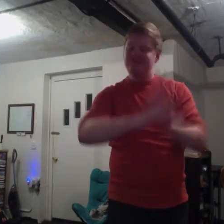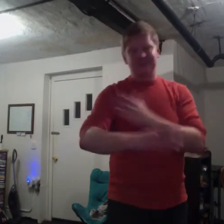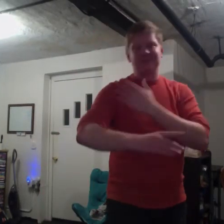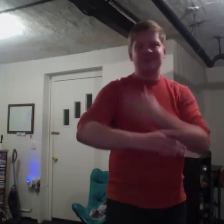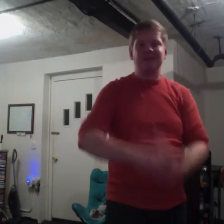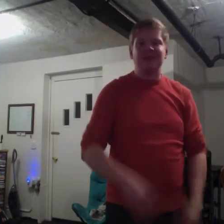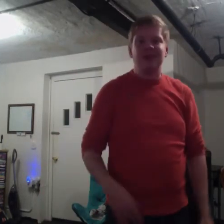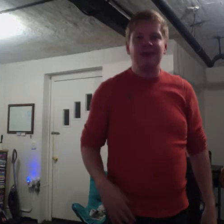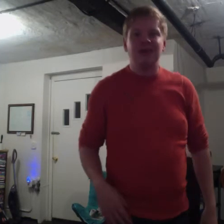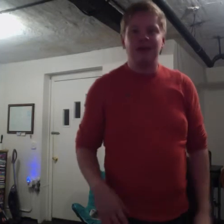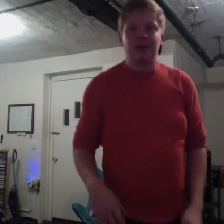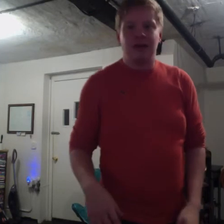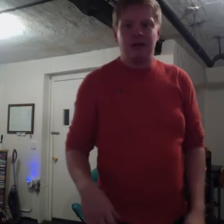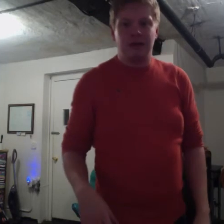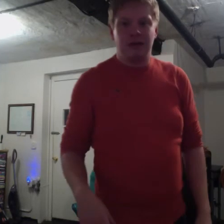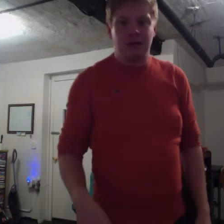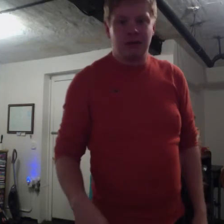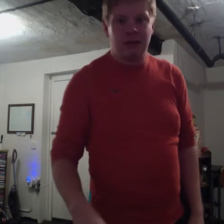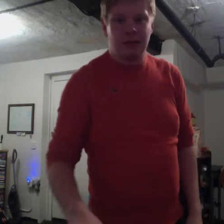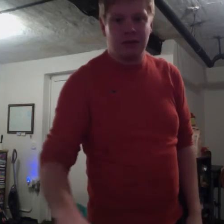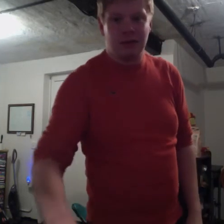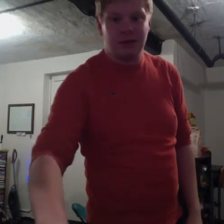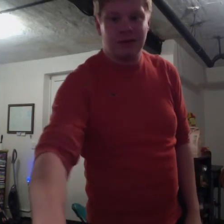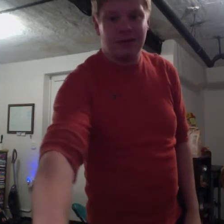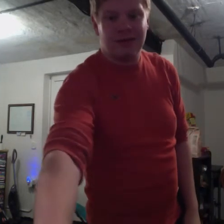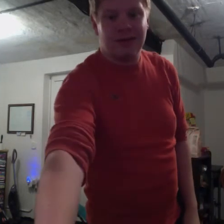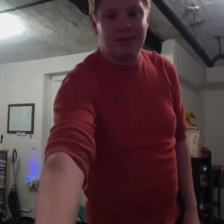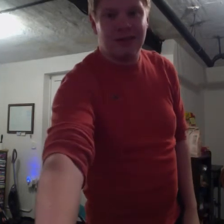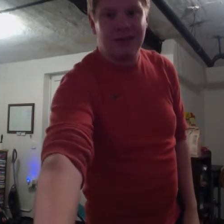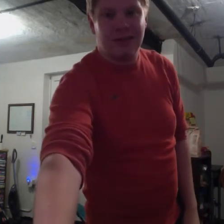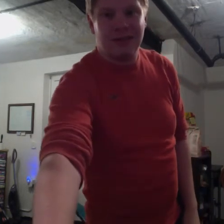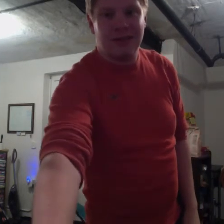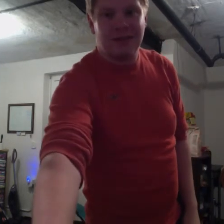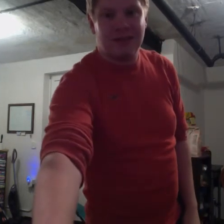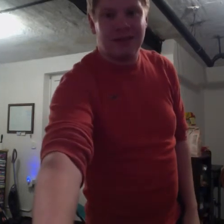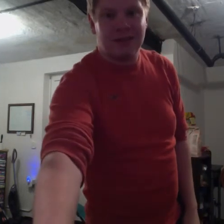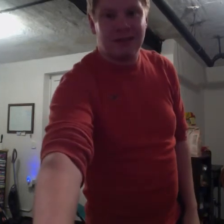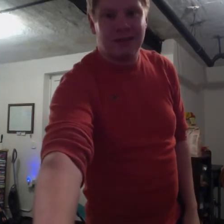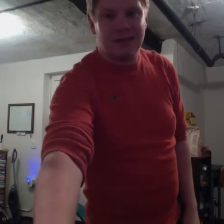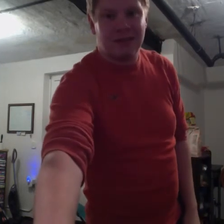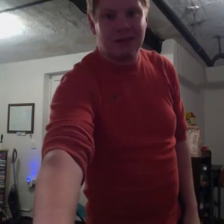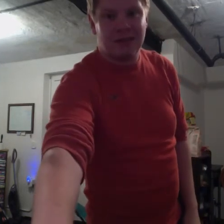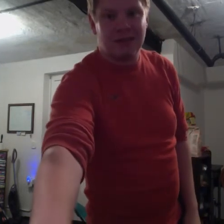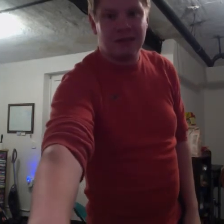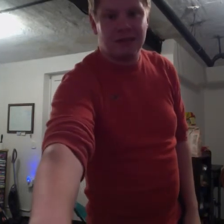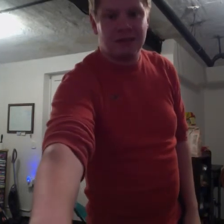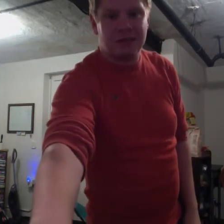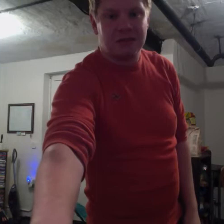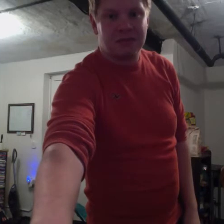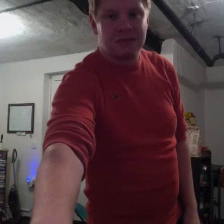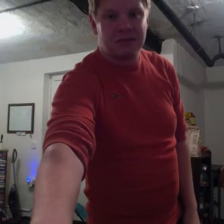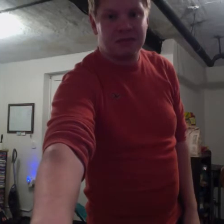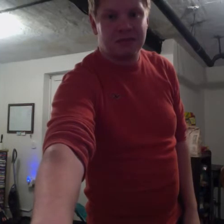Going to Paris, man, is not a superhero. And I have to say this drove me crazy a little bit. We are, after all, talking